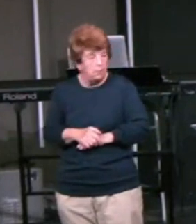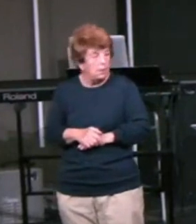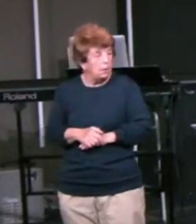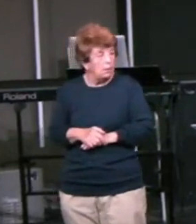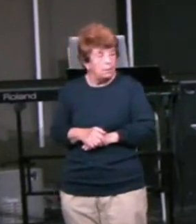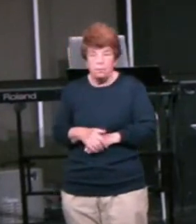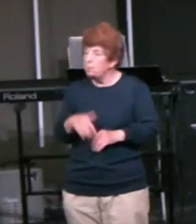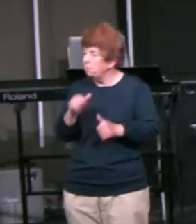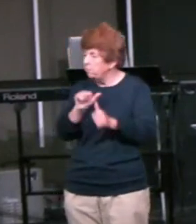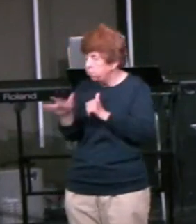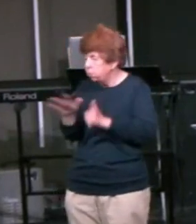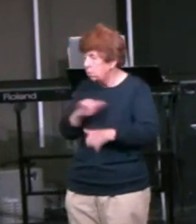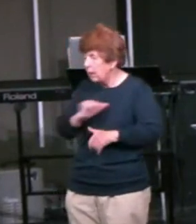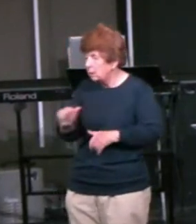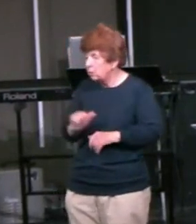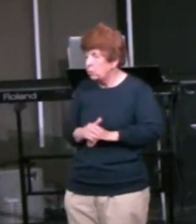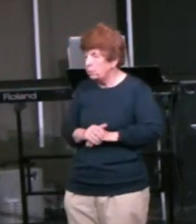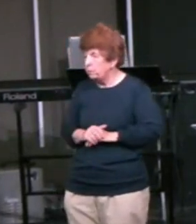What a great attitude.